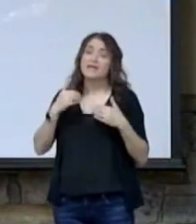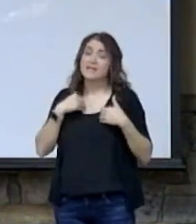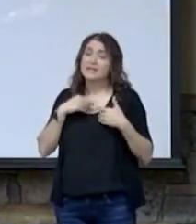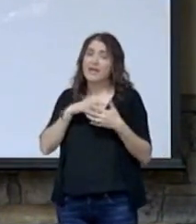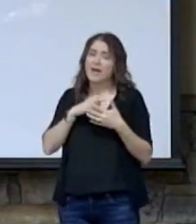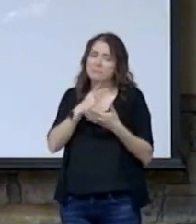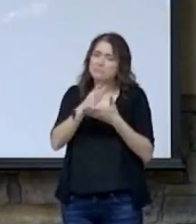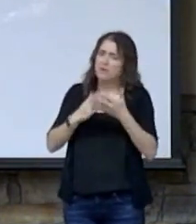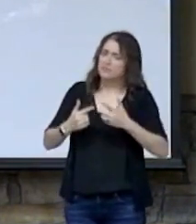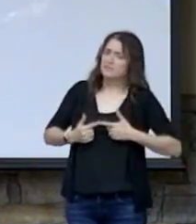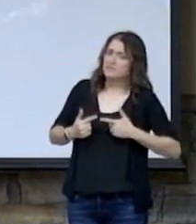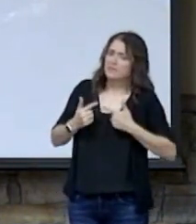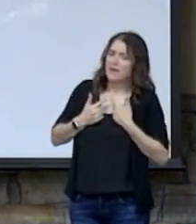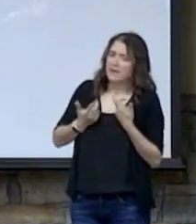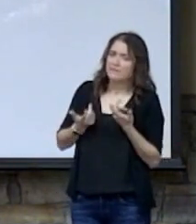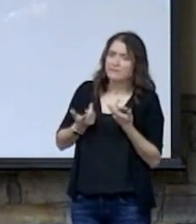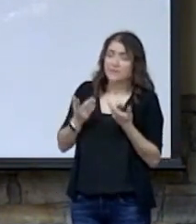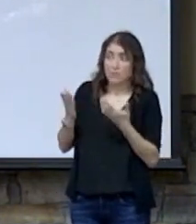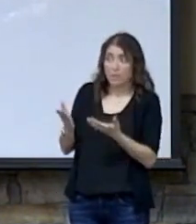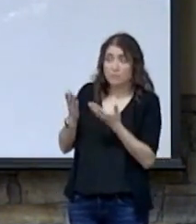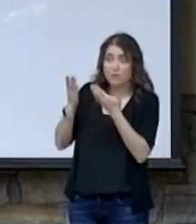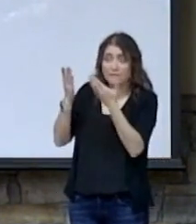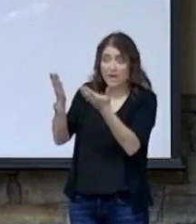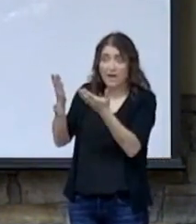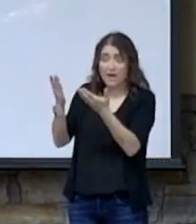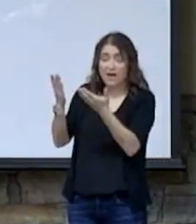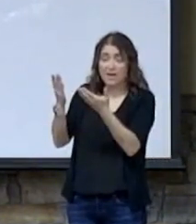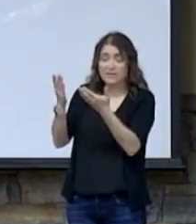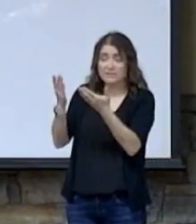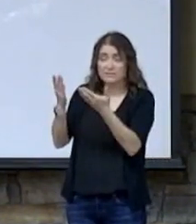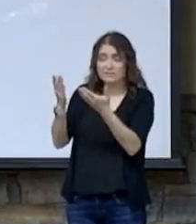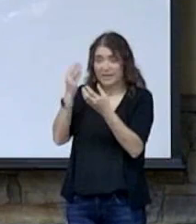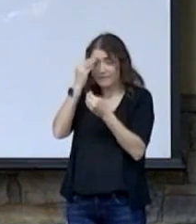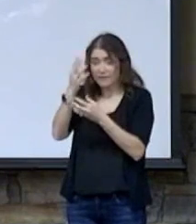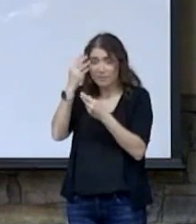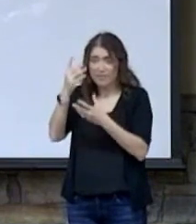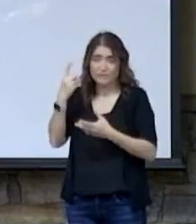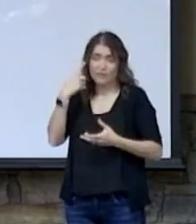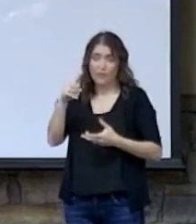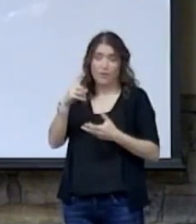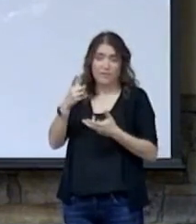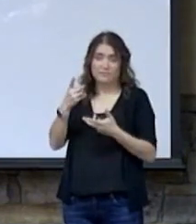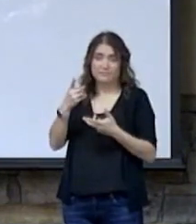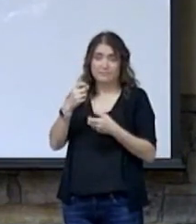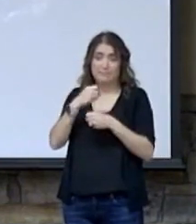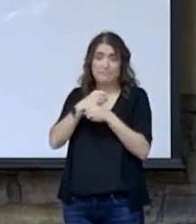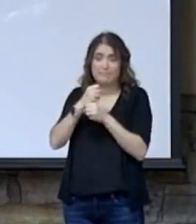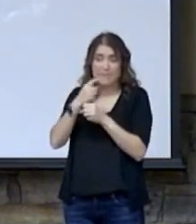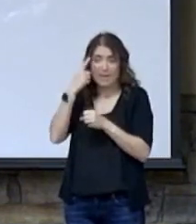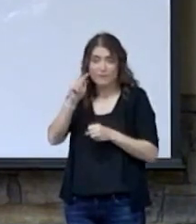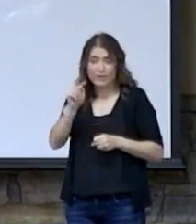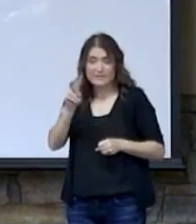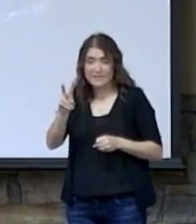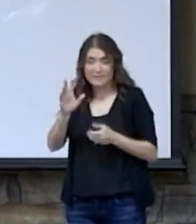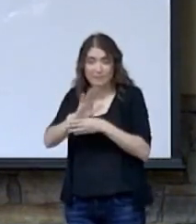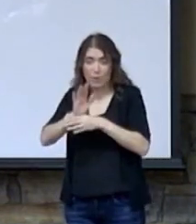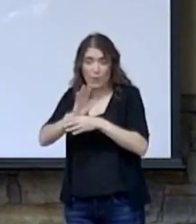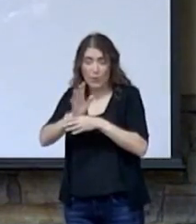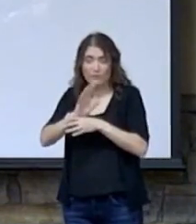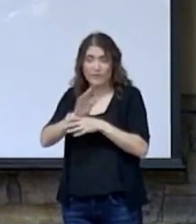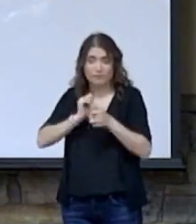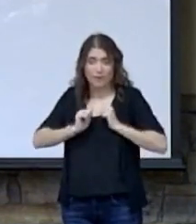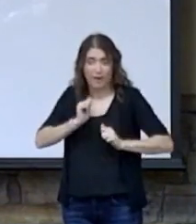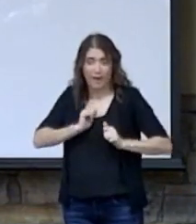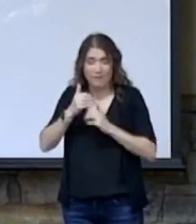of his life that would provide enough material for any type of made-for-TV movie, but yet David